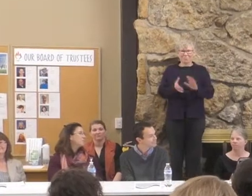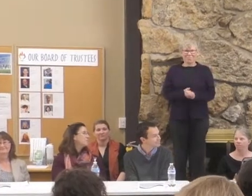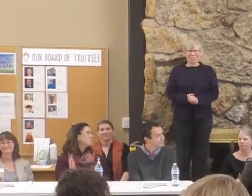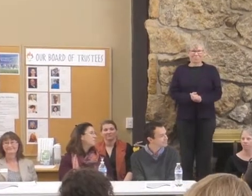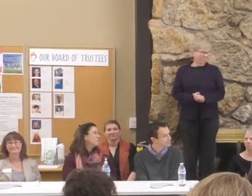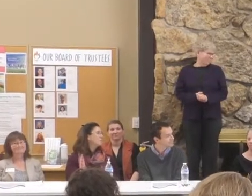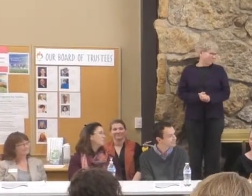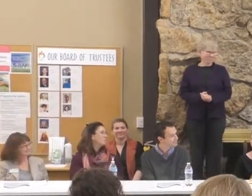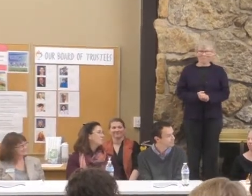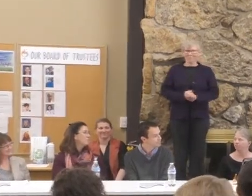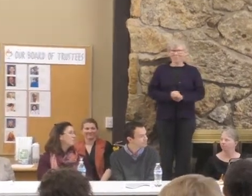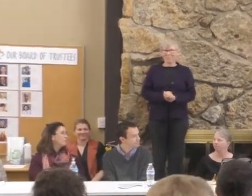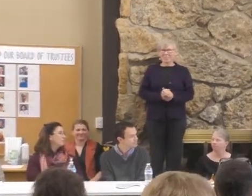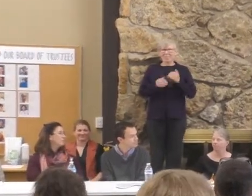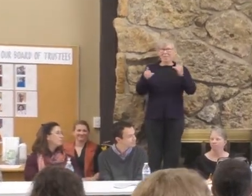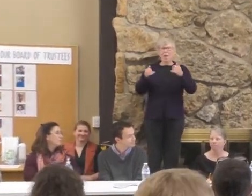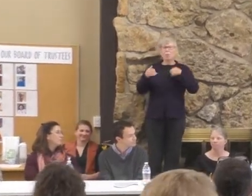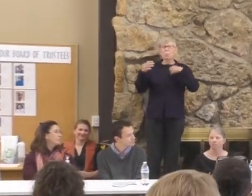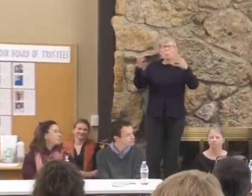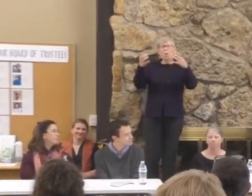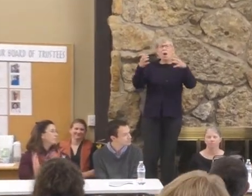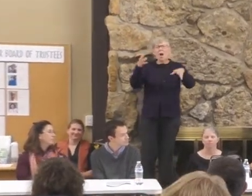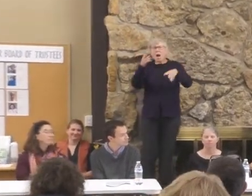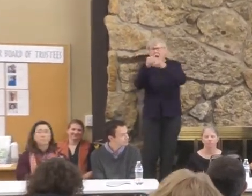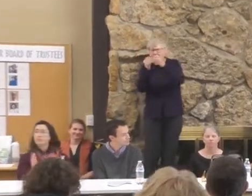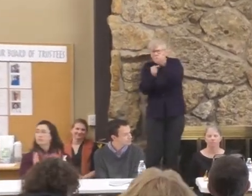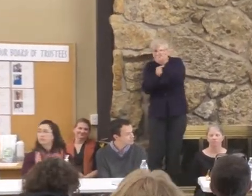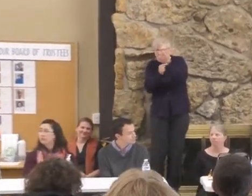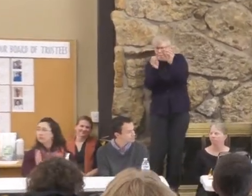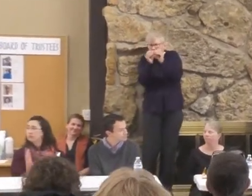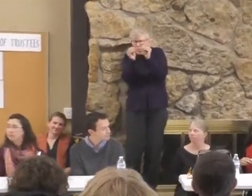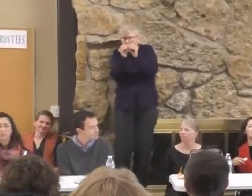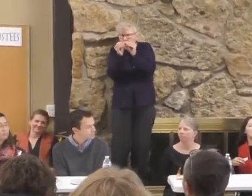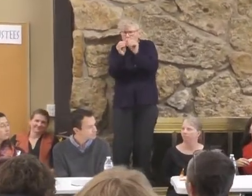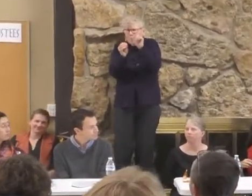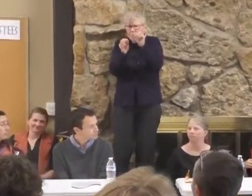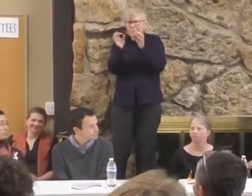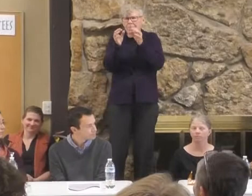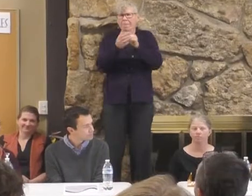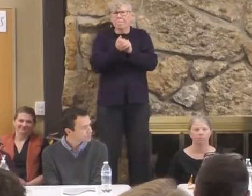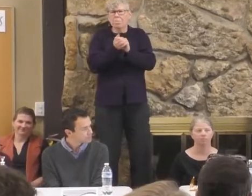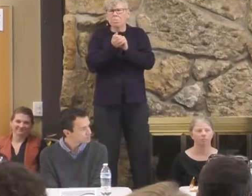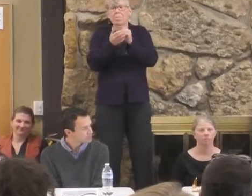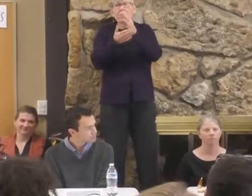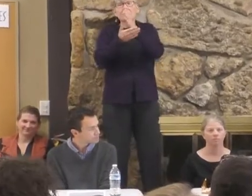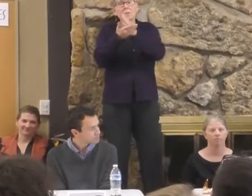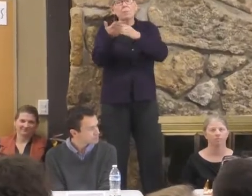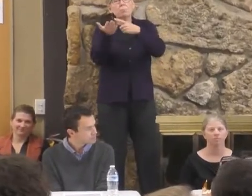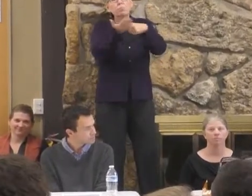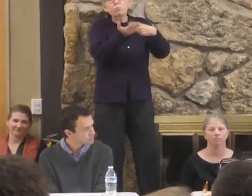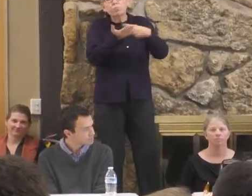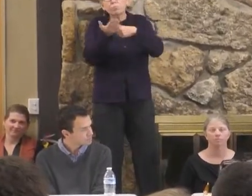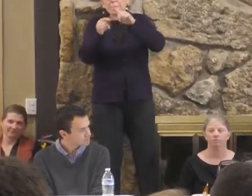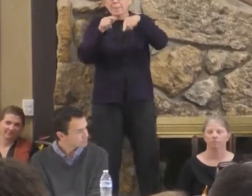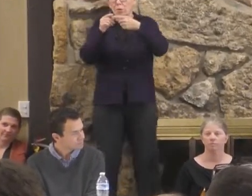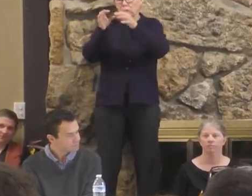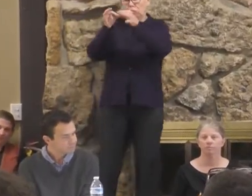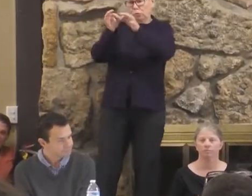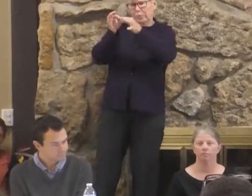I wanted to touch on a couple of other things as well. There's been some discussion about interpreters and confidentiality.